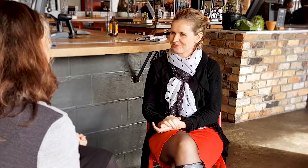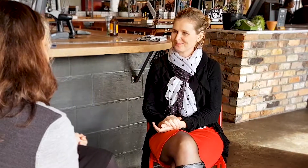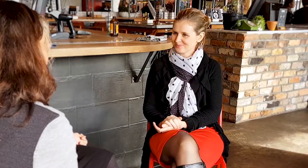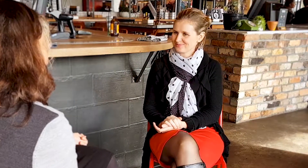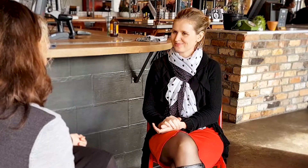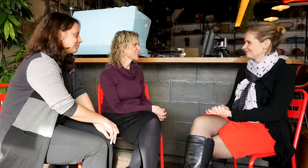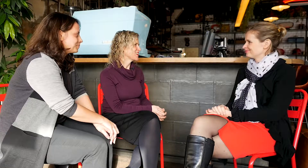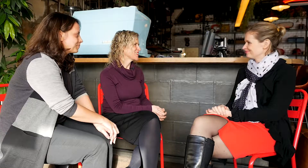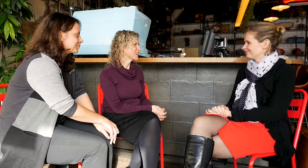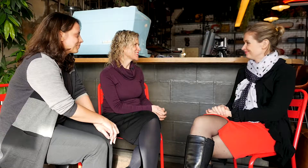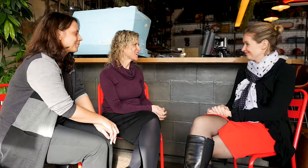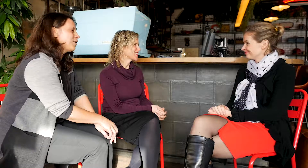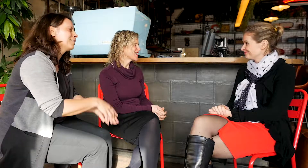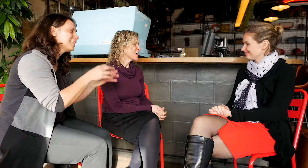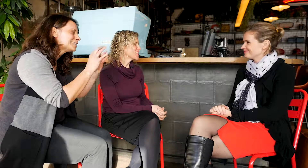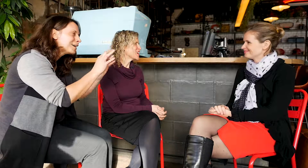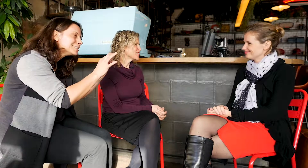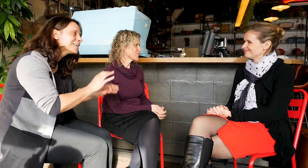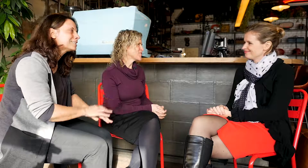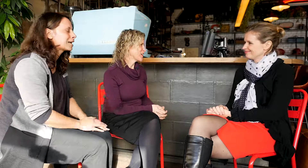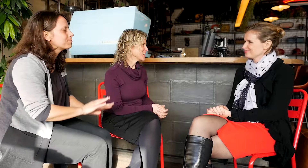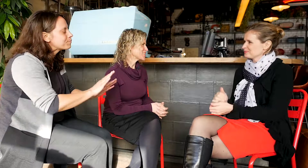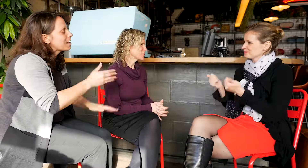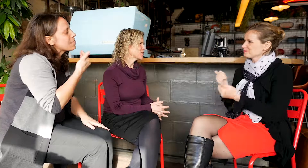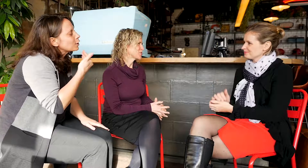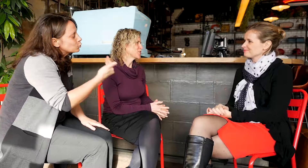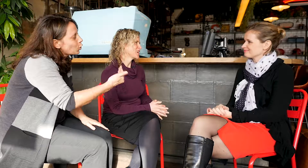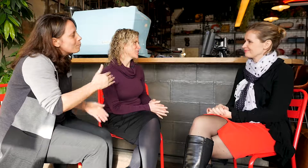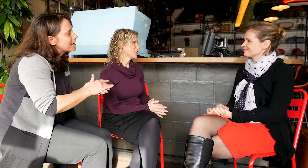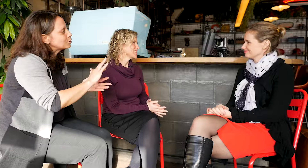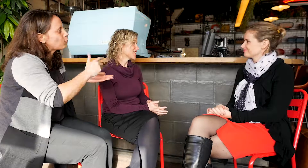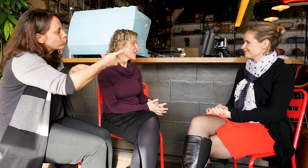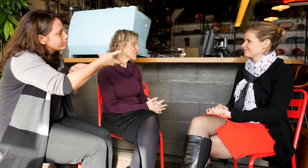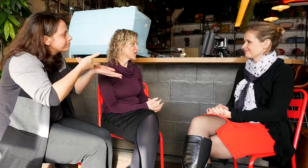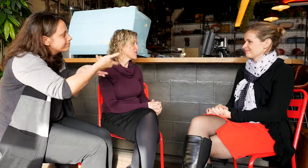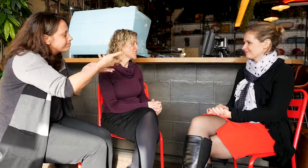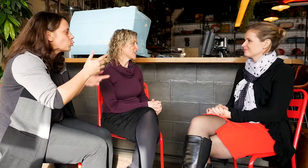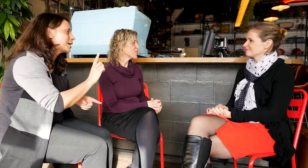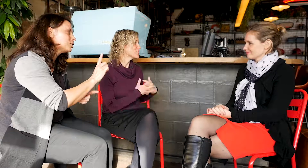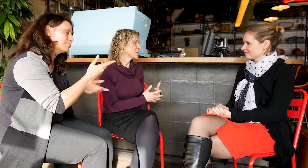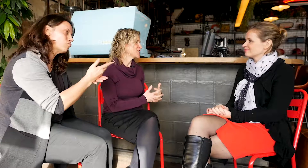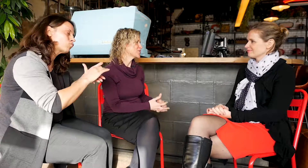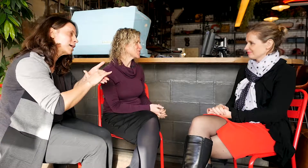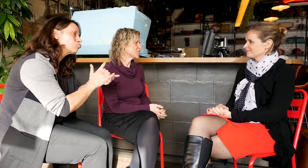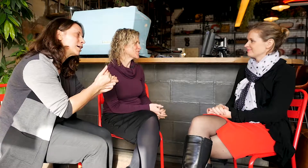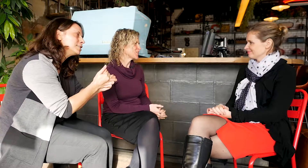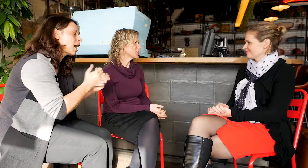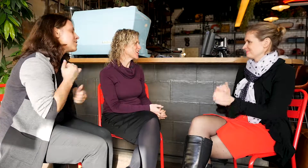given. How fantastic. Thank you so much for talking to me today. I really appreciate it. I've really enjoyed talking to you. I wish